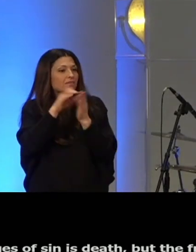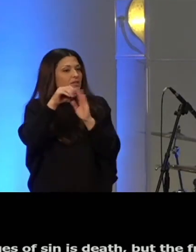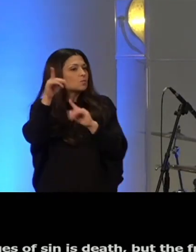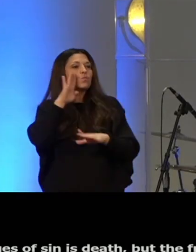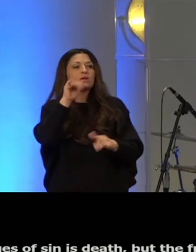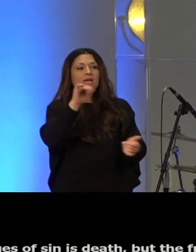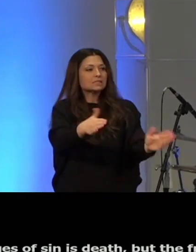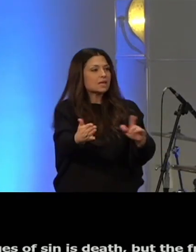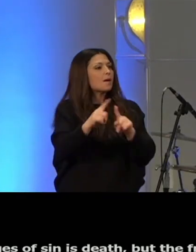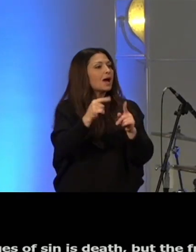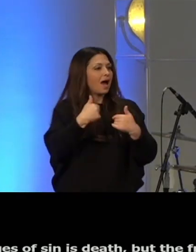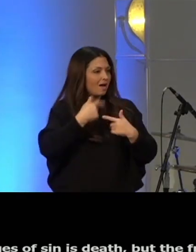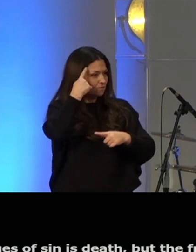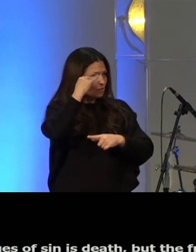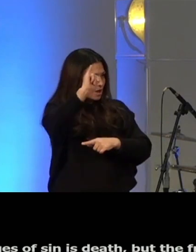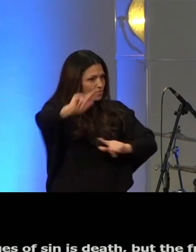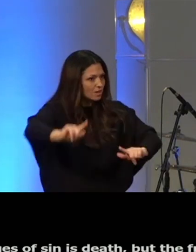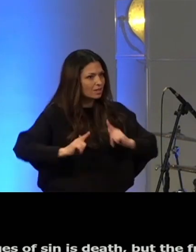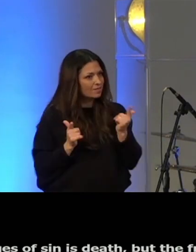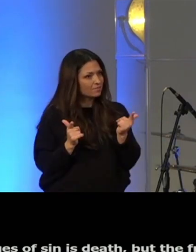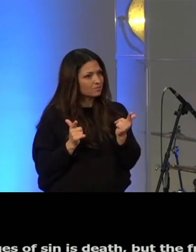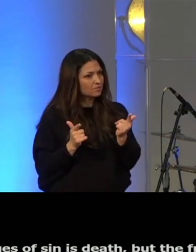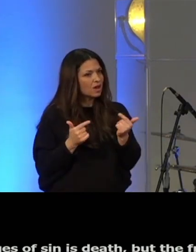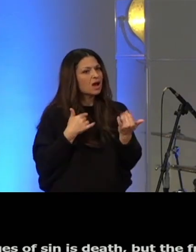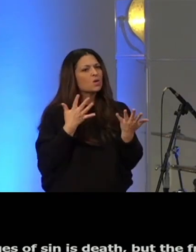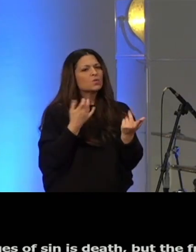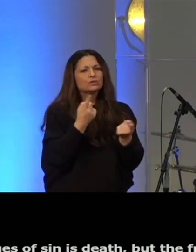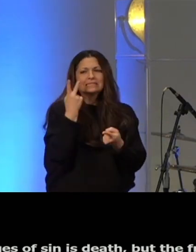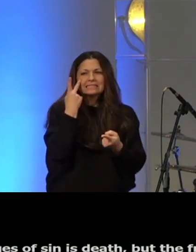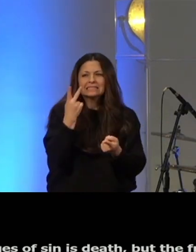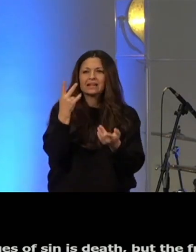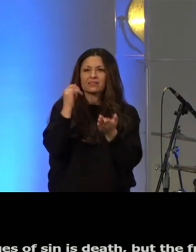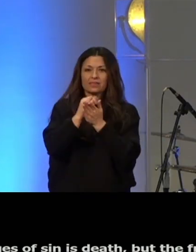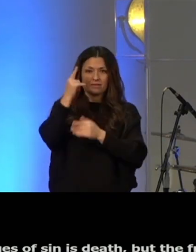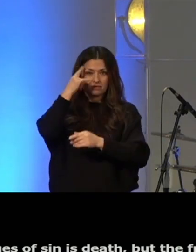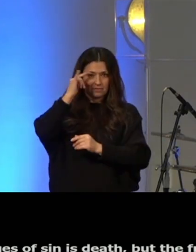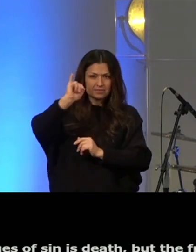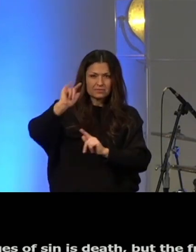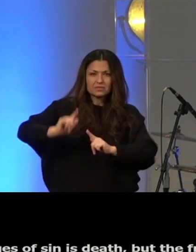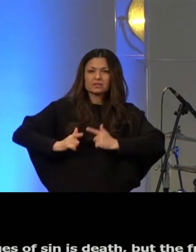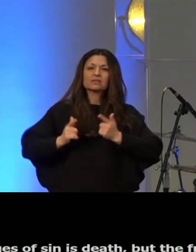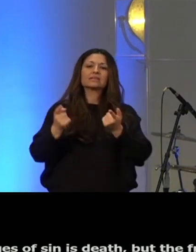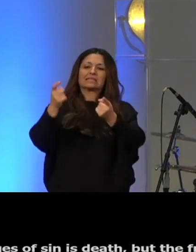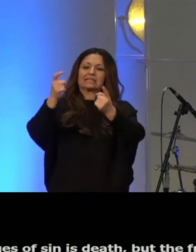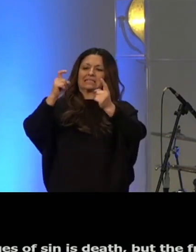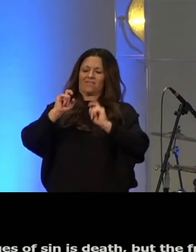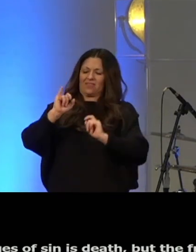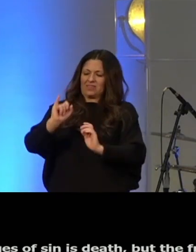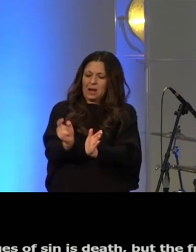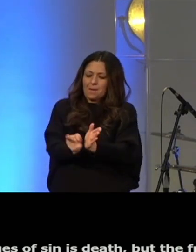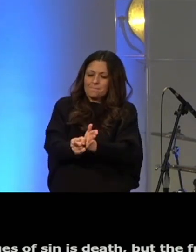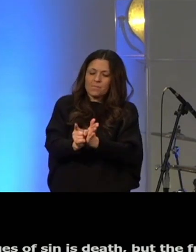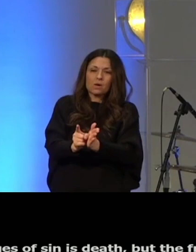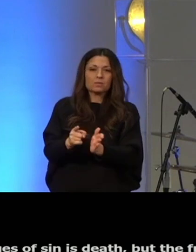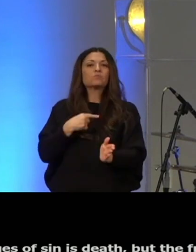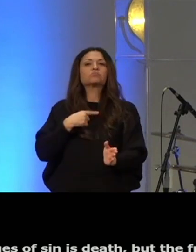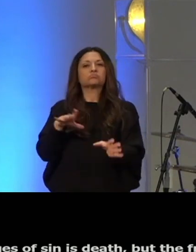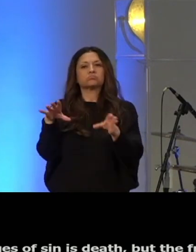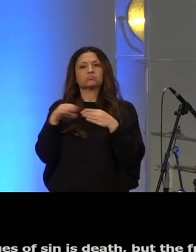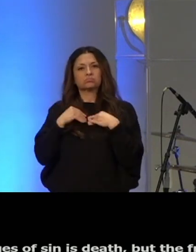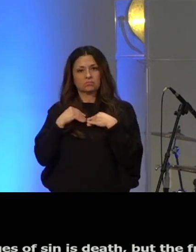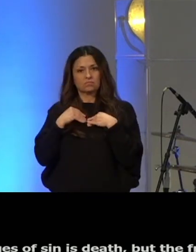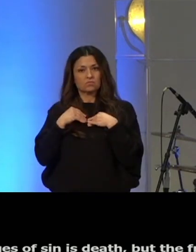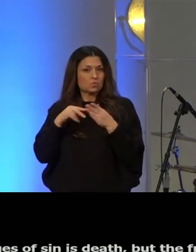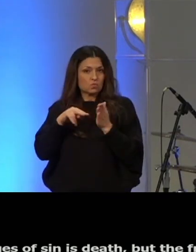eternal life. I want you to see that eternal life is given to us the moment we believe in Jesus. So what is